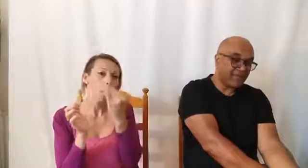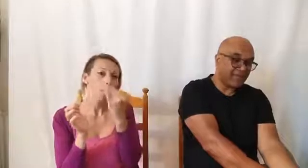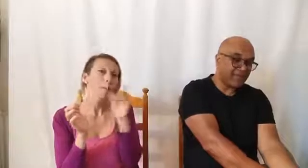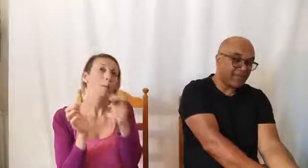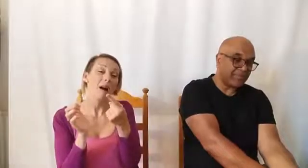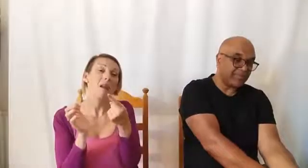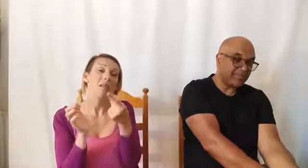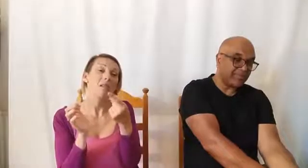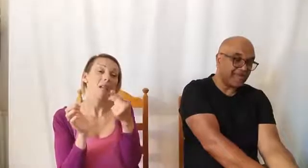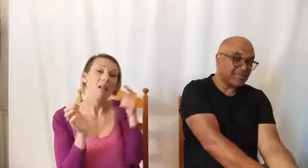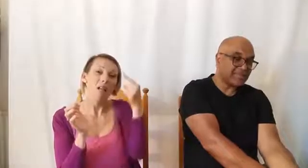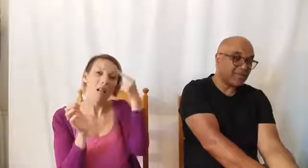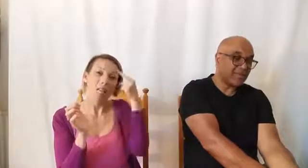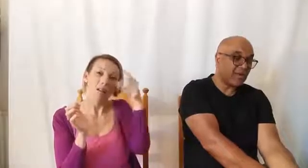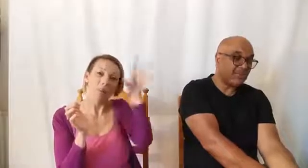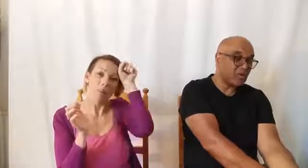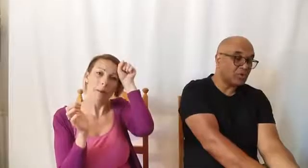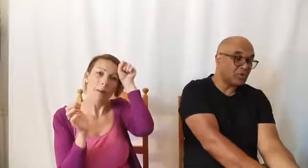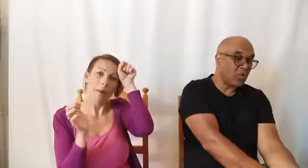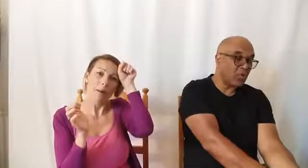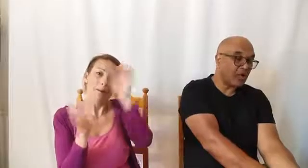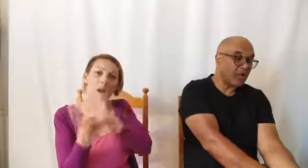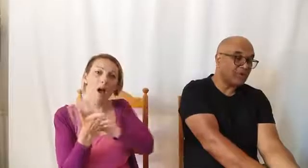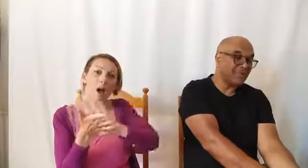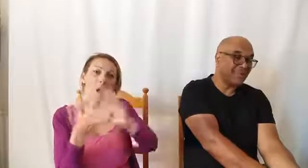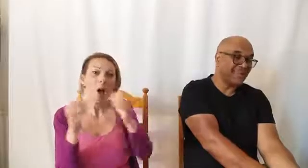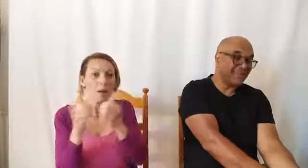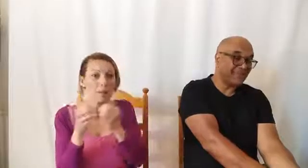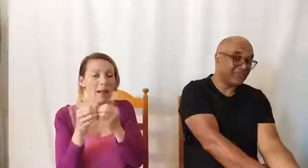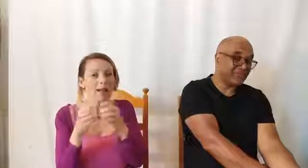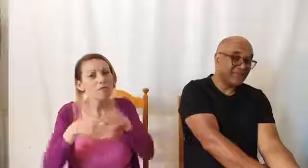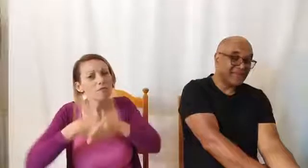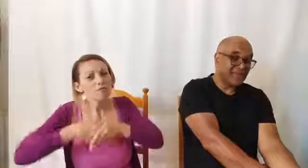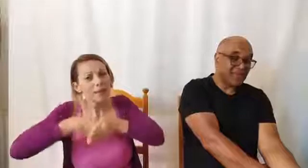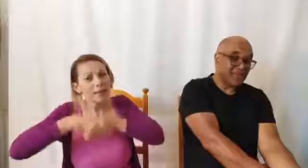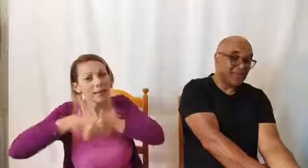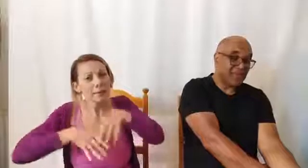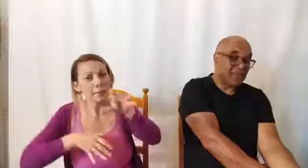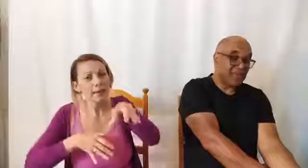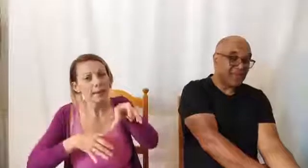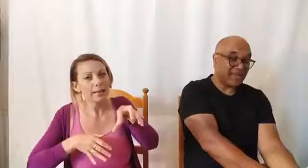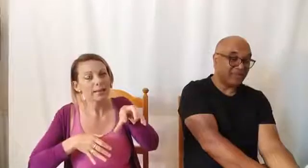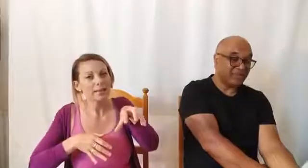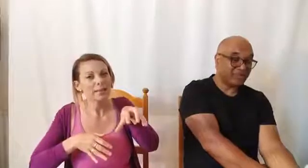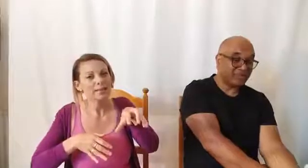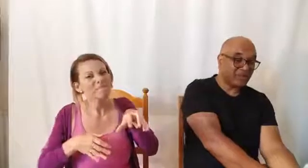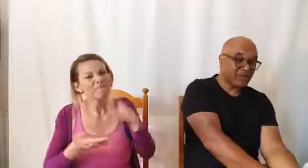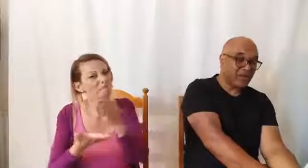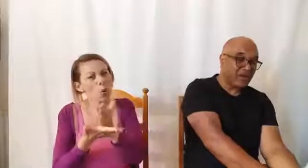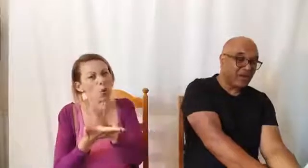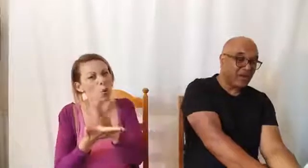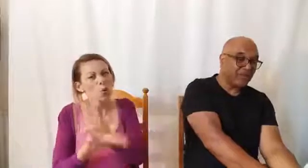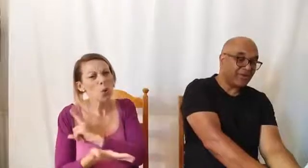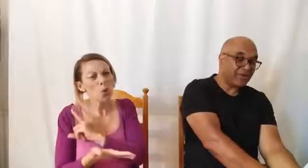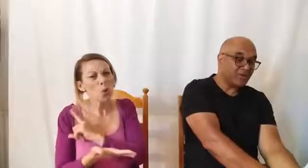friendly place and I'm not sure why I wanted to leave so very quickly. I feel a little